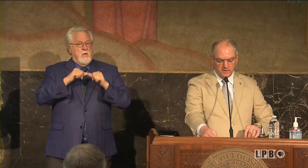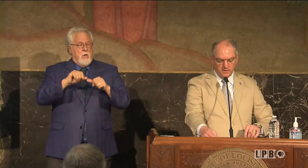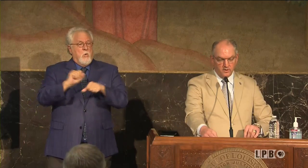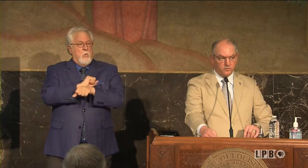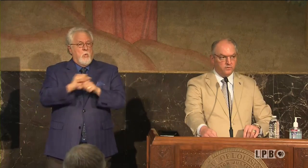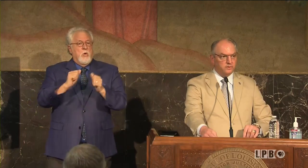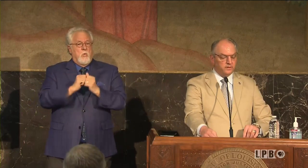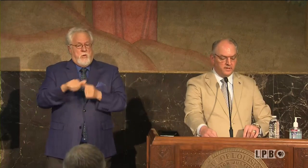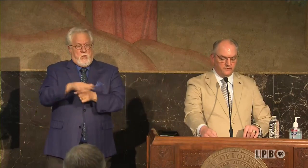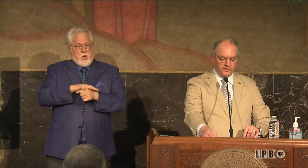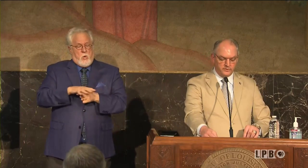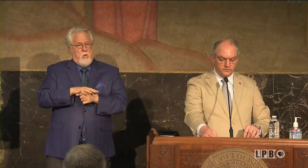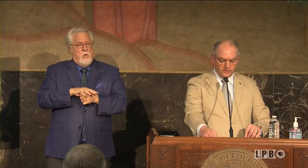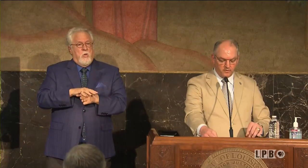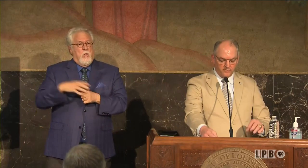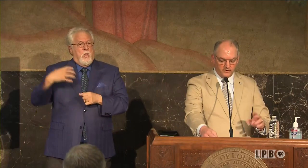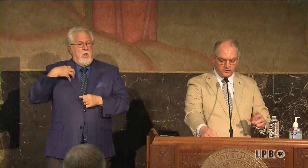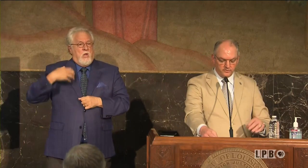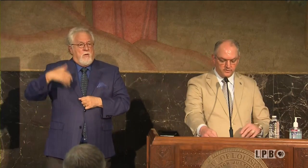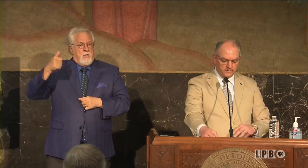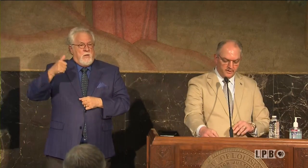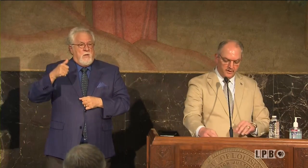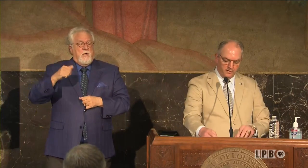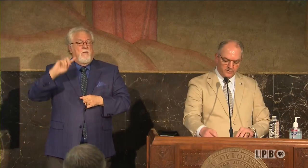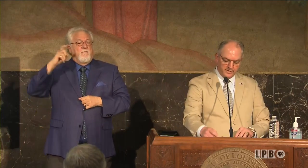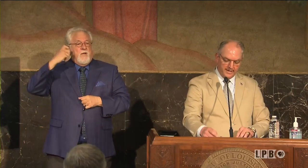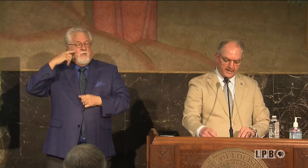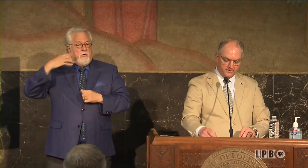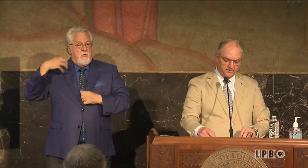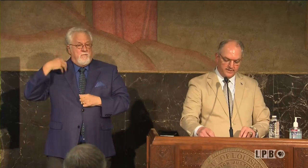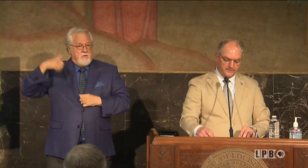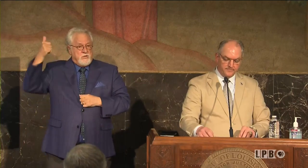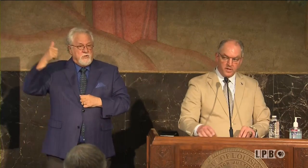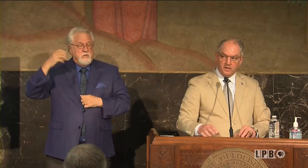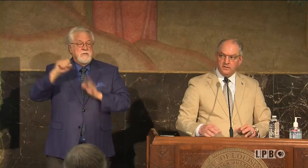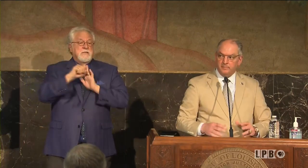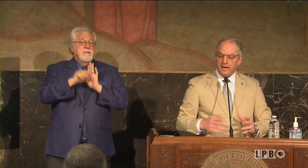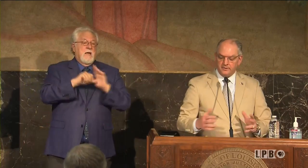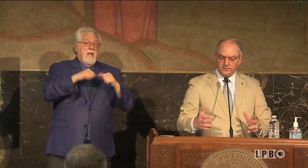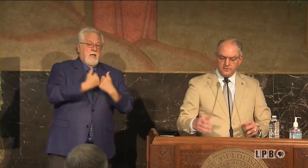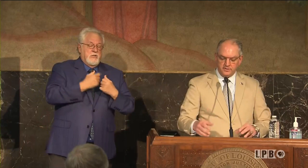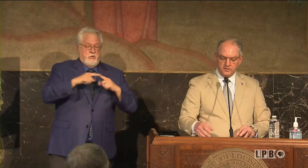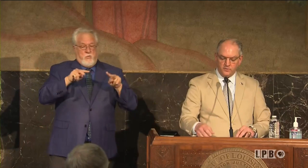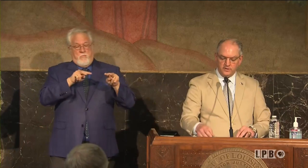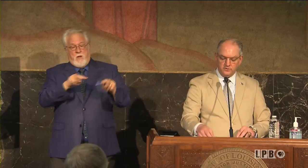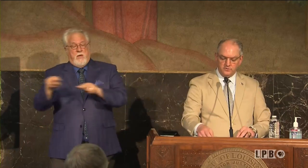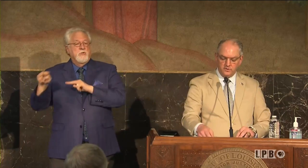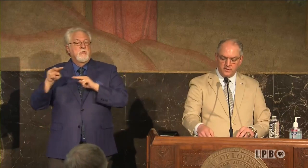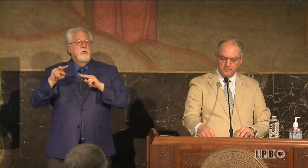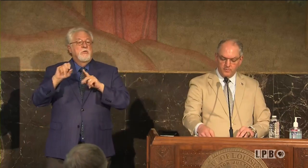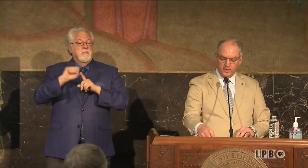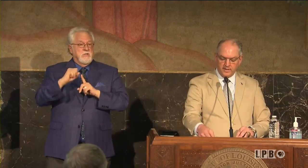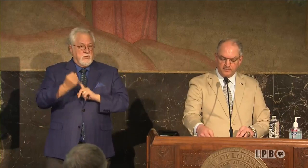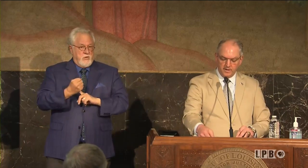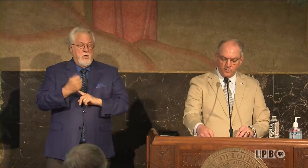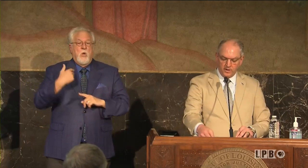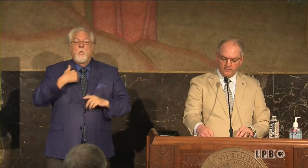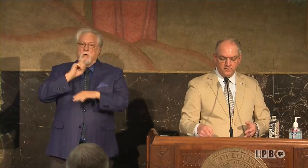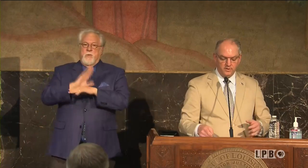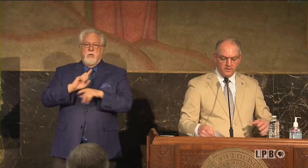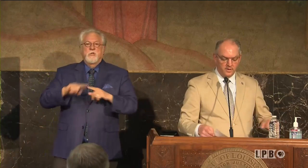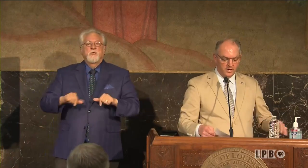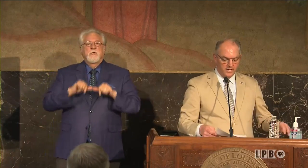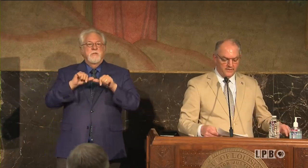with local officials, federal officials, and all the state agencies to monitor the situation so that we can be